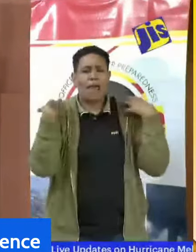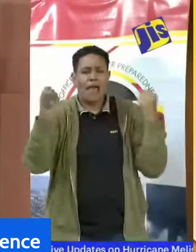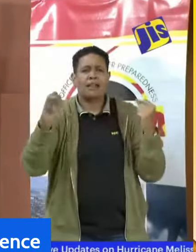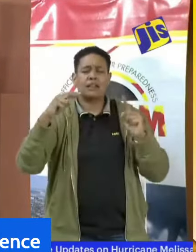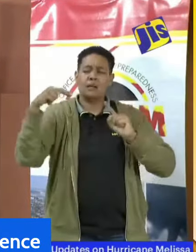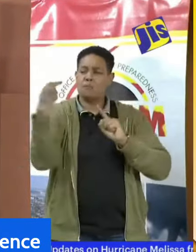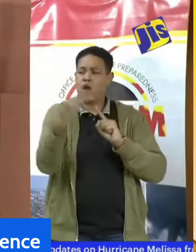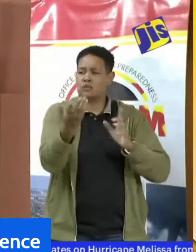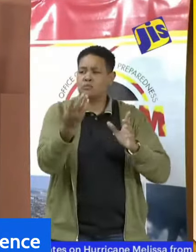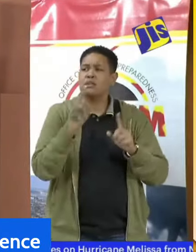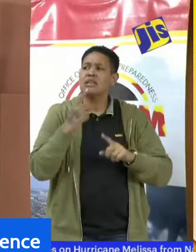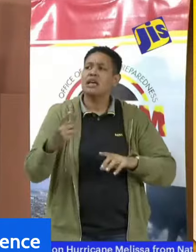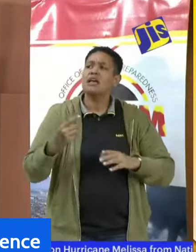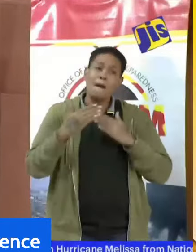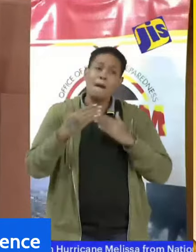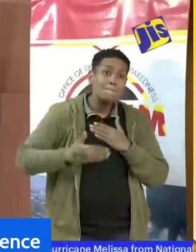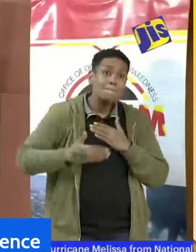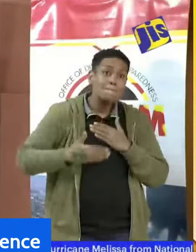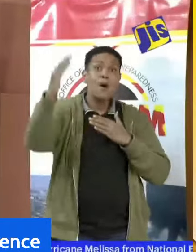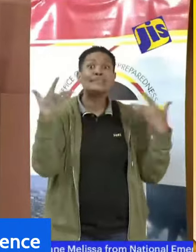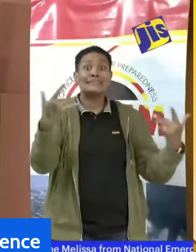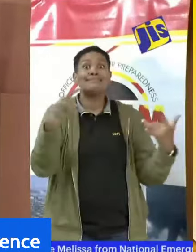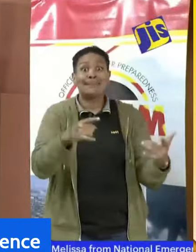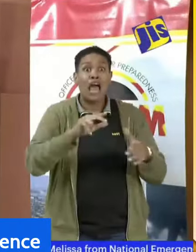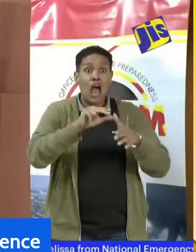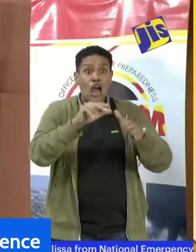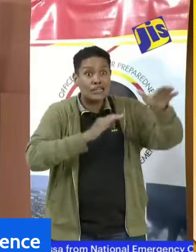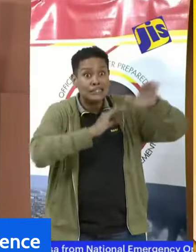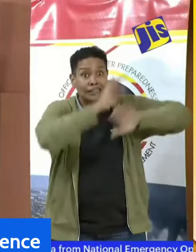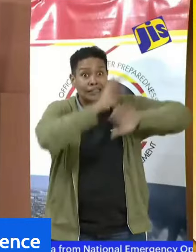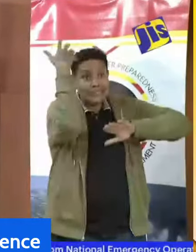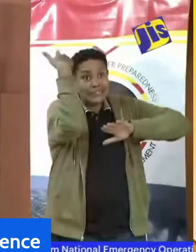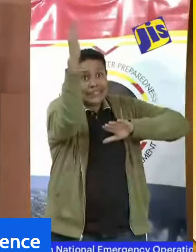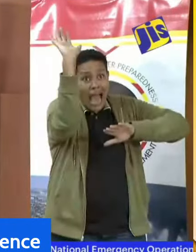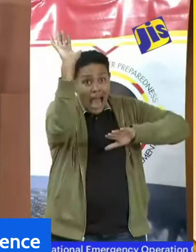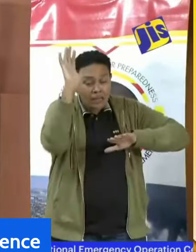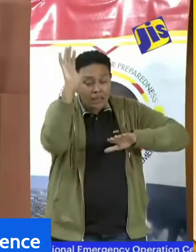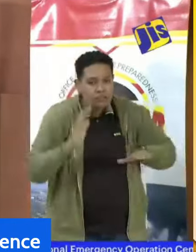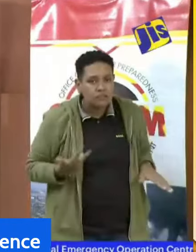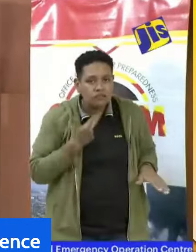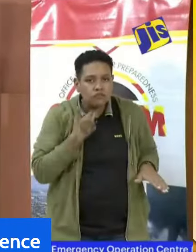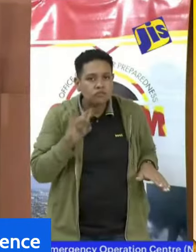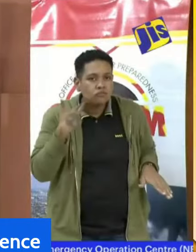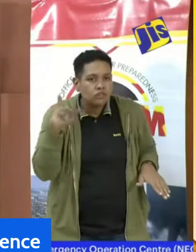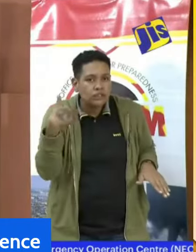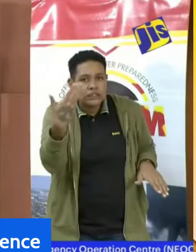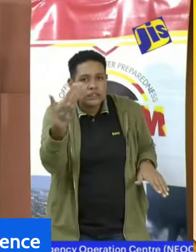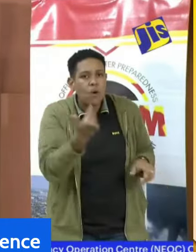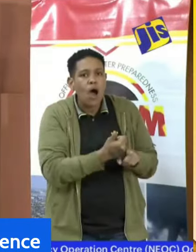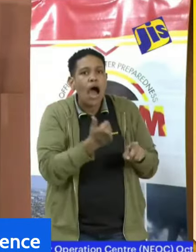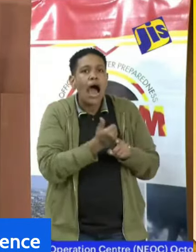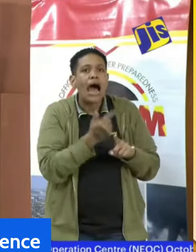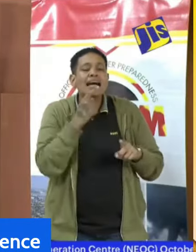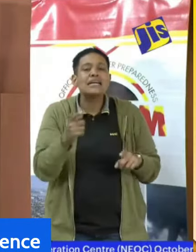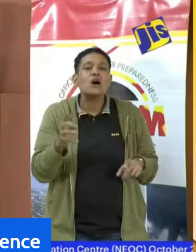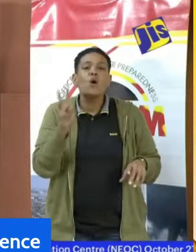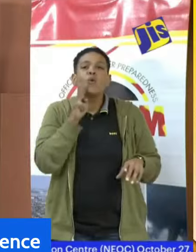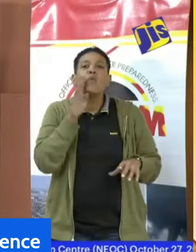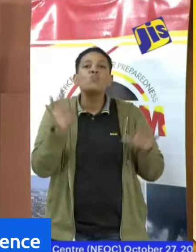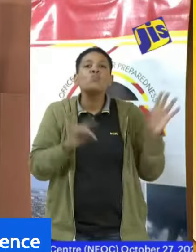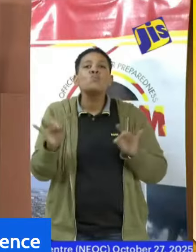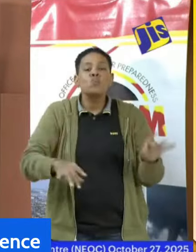perspective, post the event, there is the risk of contaminated